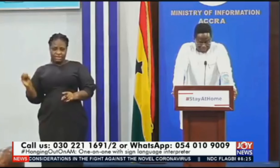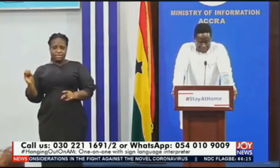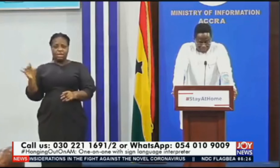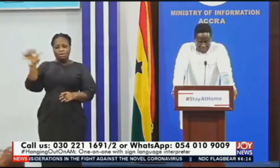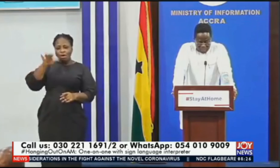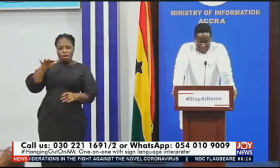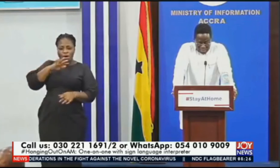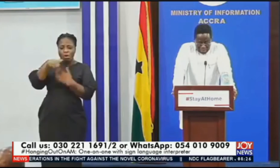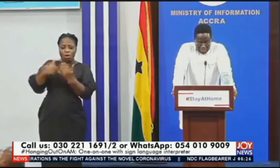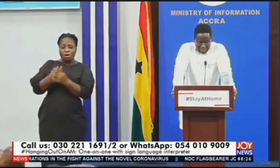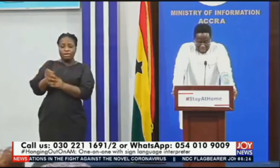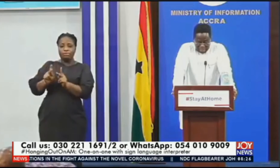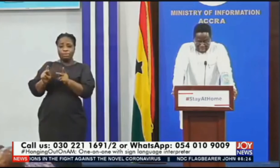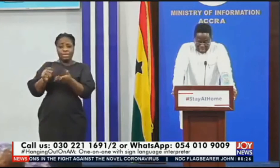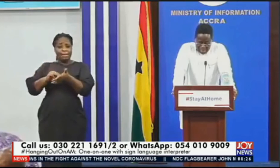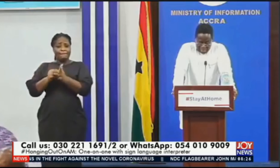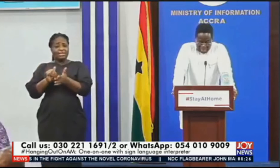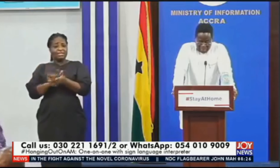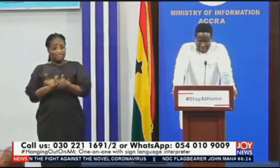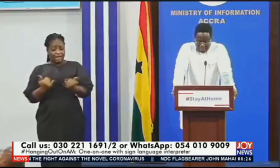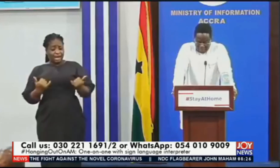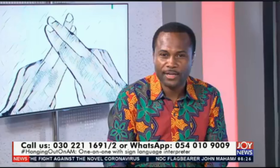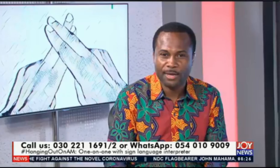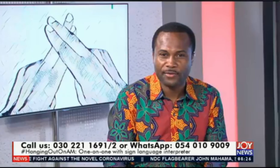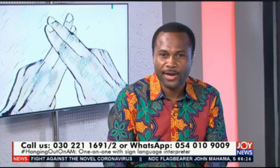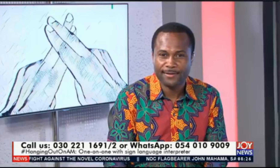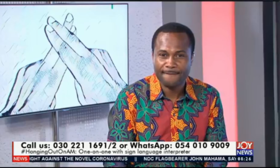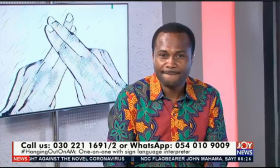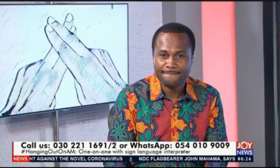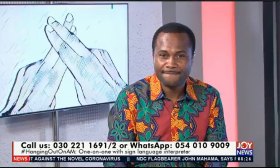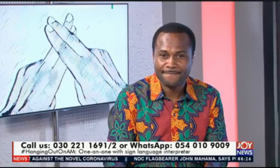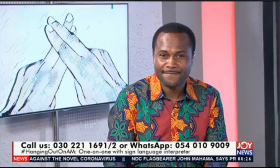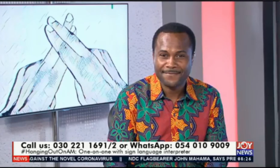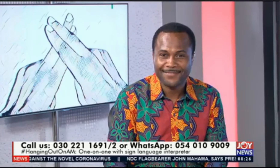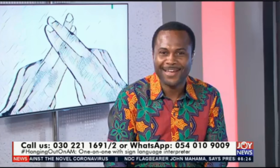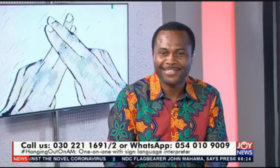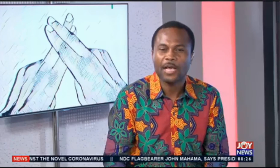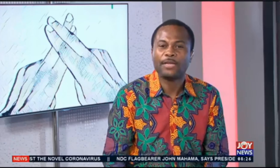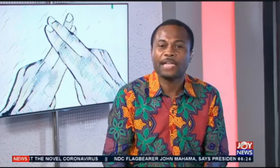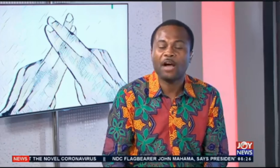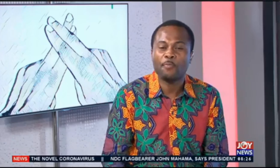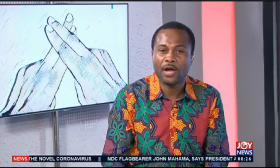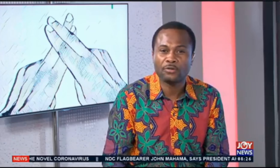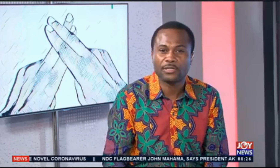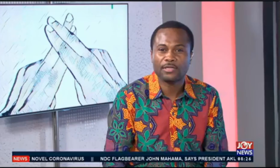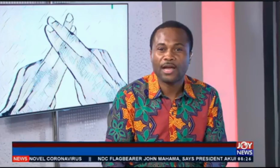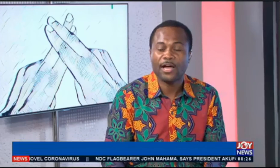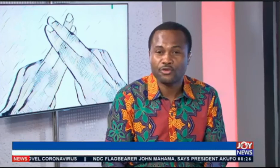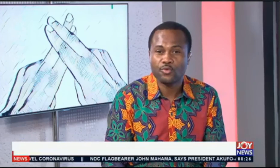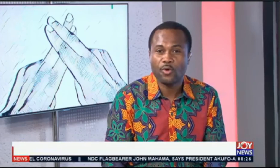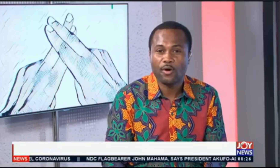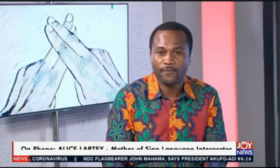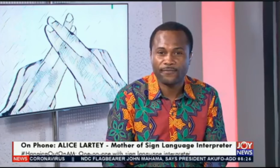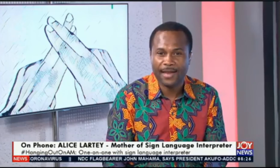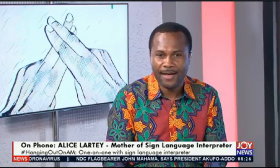good morning. Good morning. Great. Now, you can hear me, right? Yeah. Nice. Please, how proud are